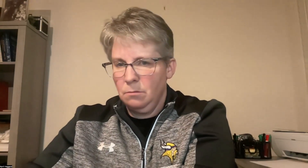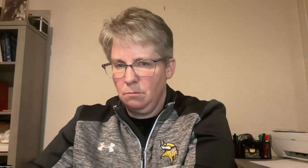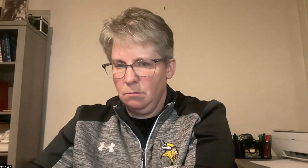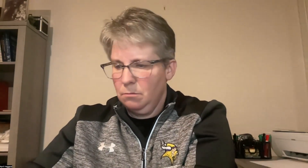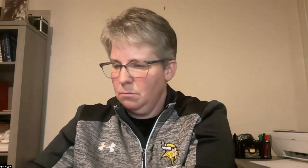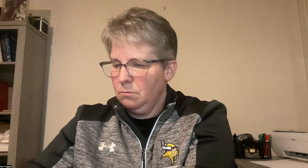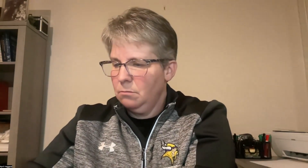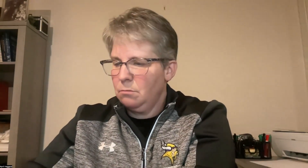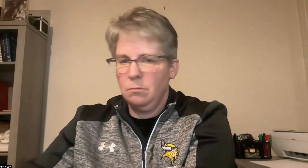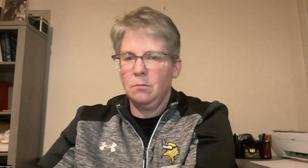and discussing it with